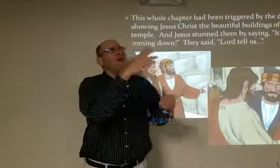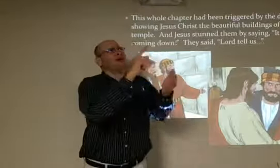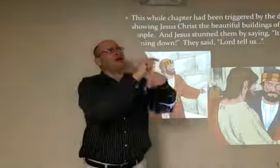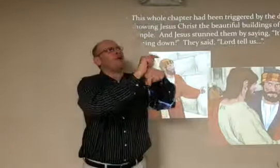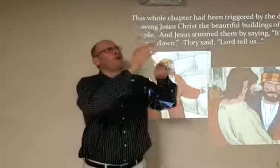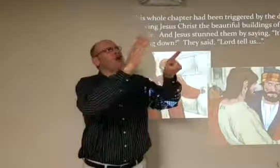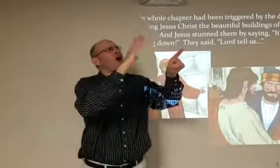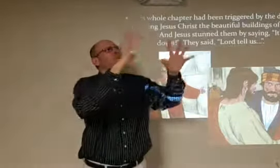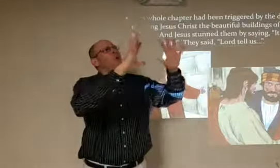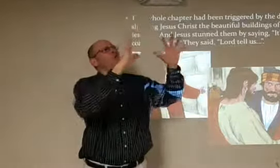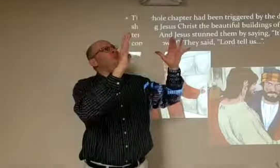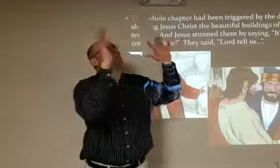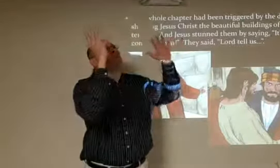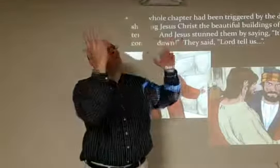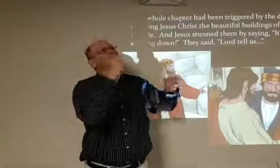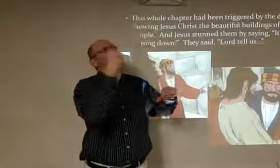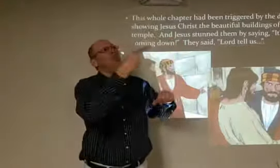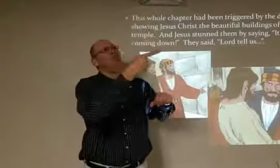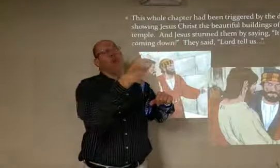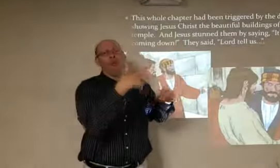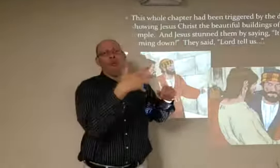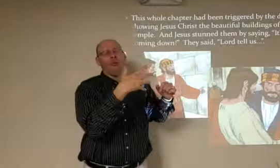That's what Scripture said. Oh, the temple of God is beautiful.